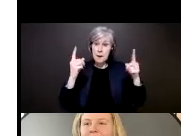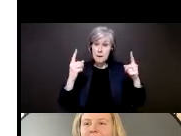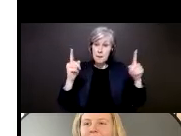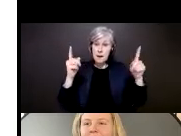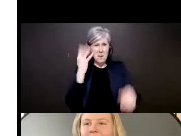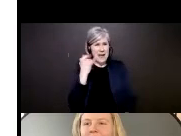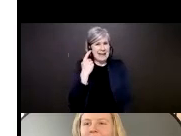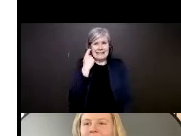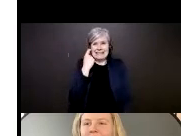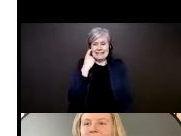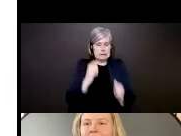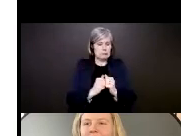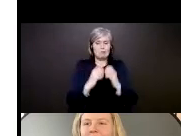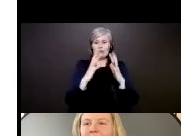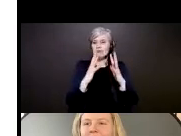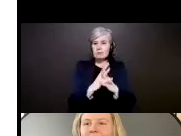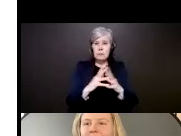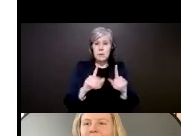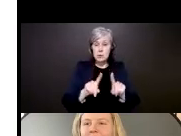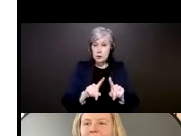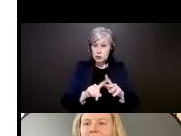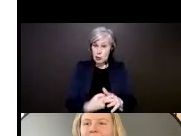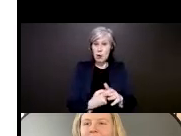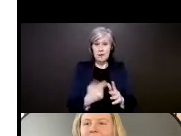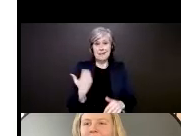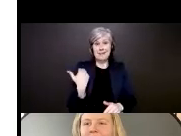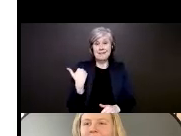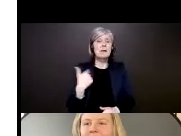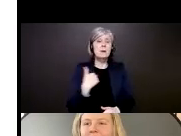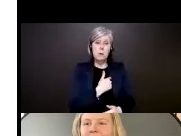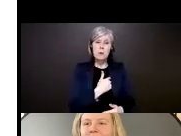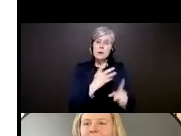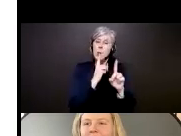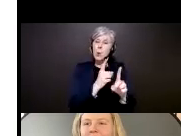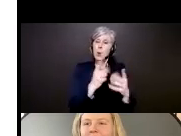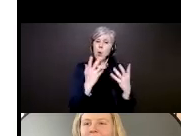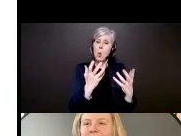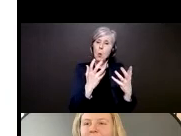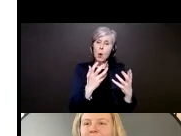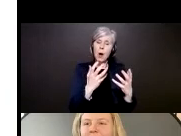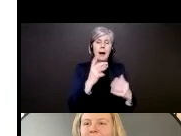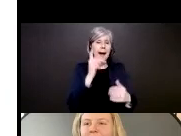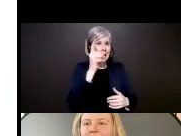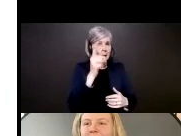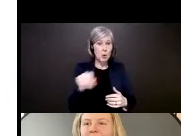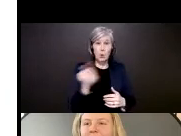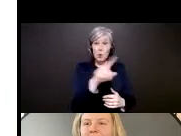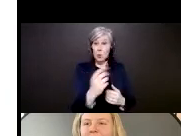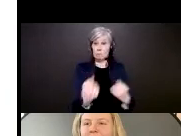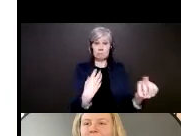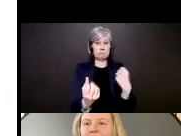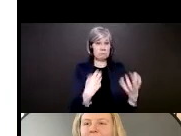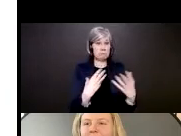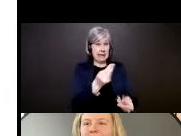time changes that we're making. And we want to achieve these 3 goals. So it would be great if you tell us about your activities,